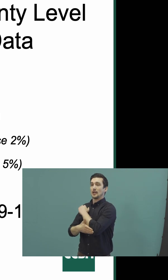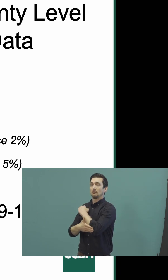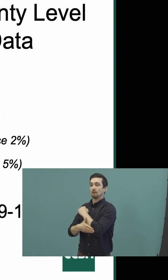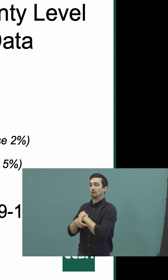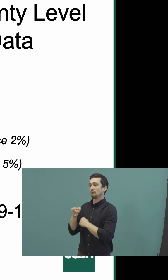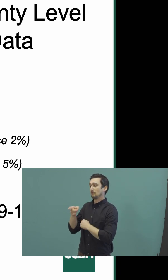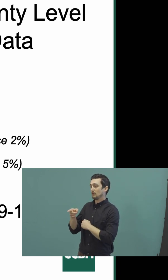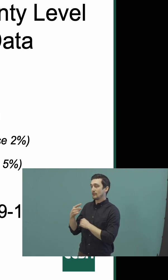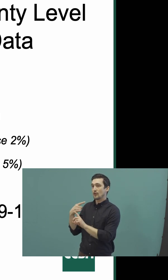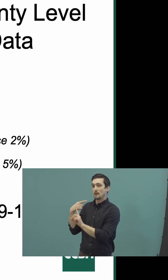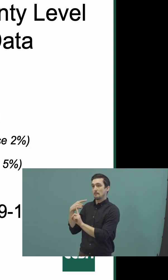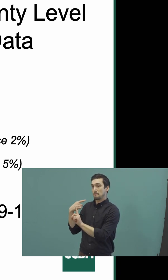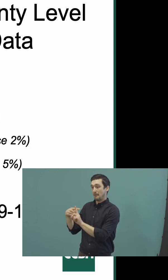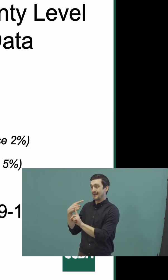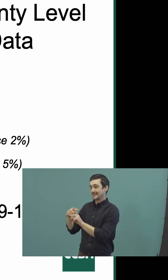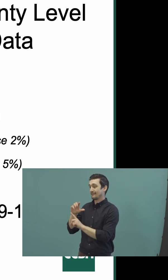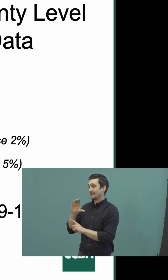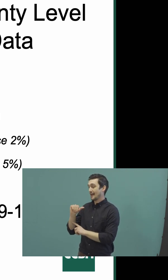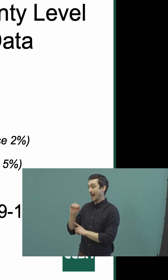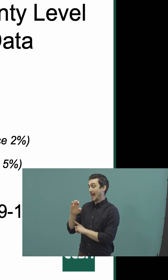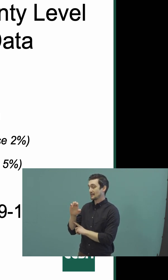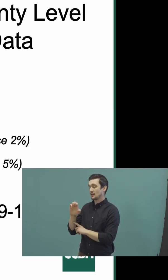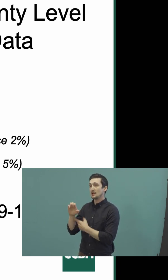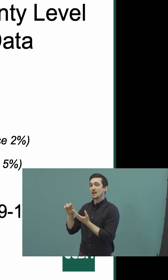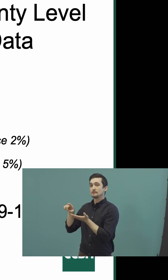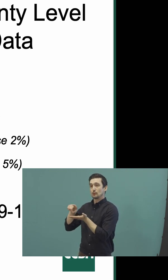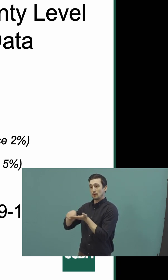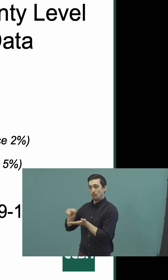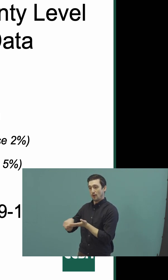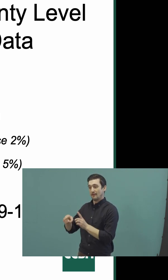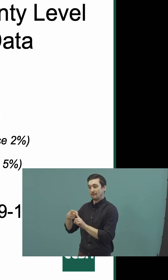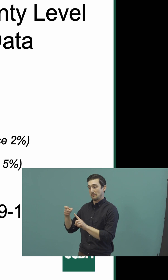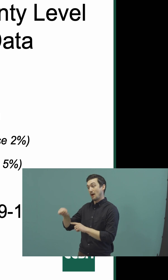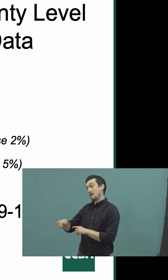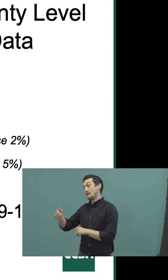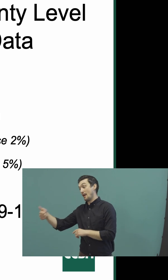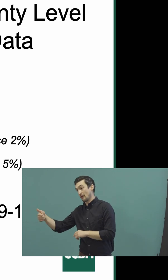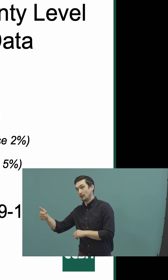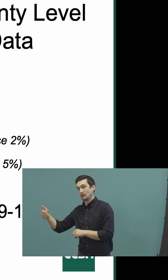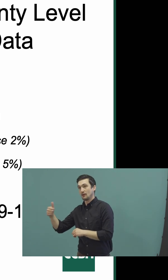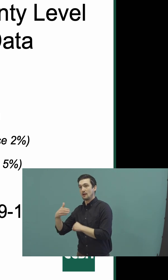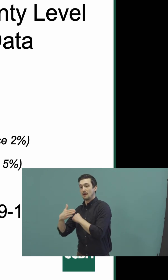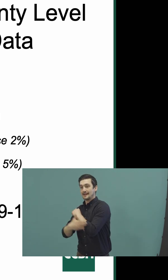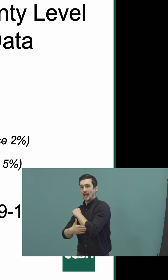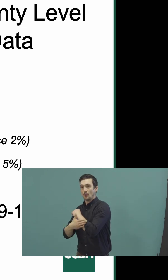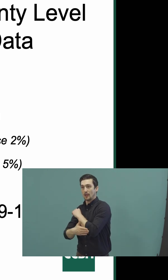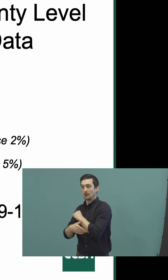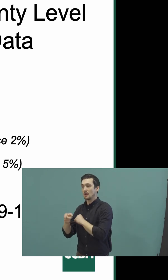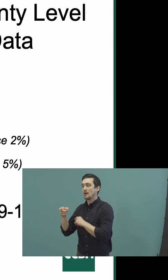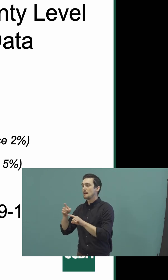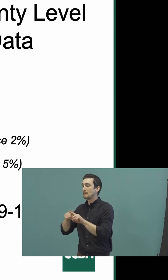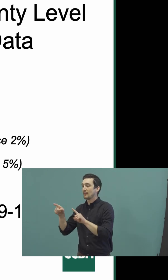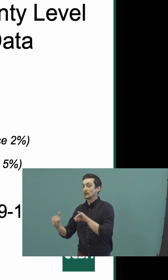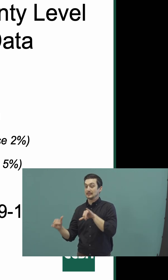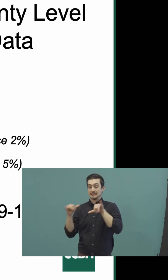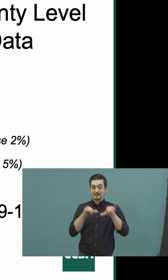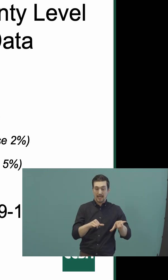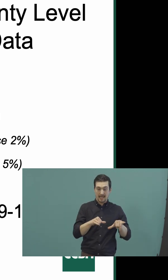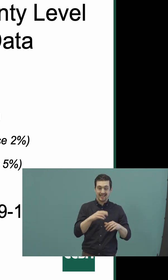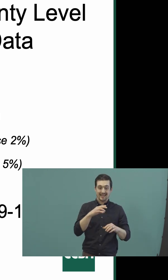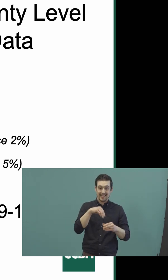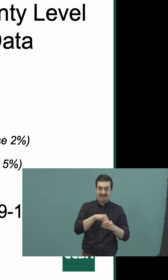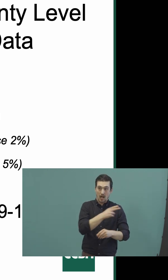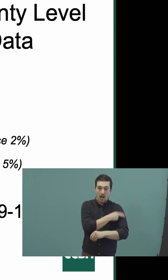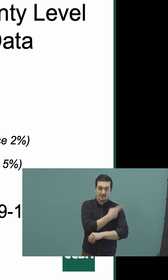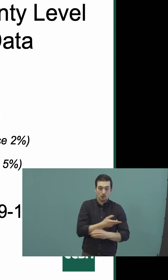positive case is being counted in another health department's reports. And they're hospitalized here in Cuyahoga County. So at